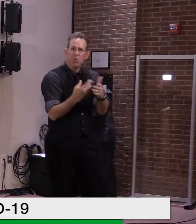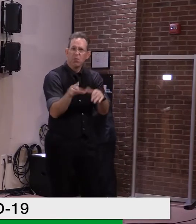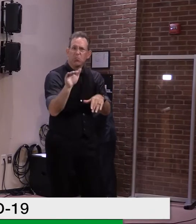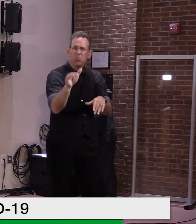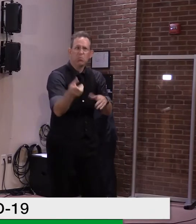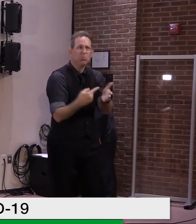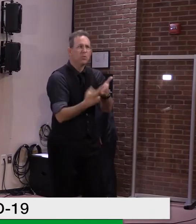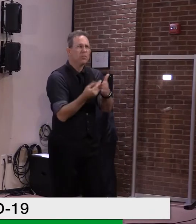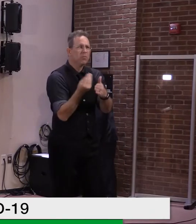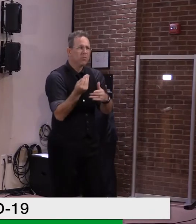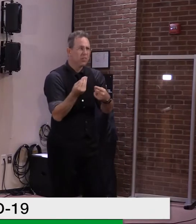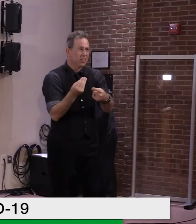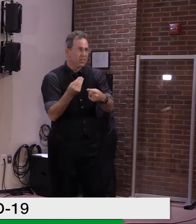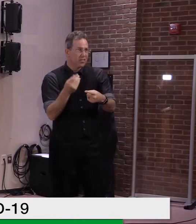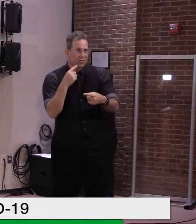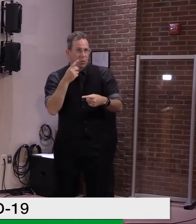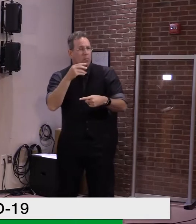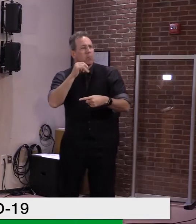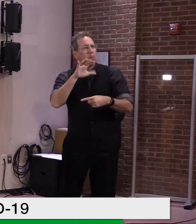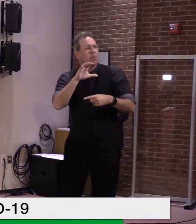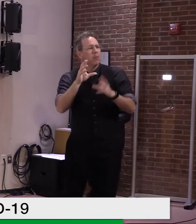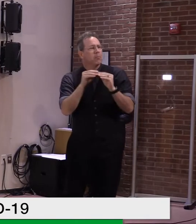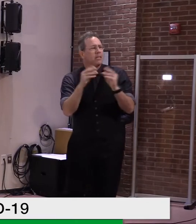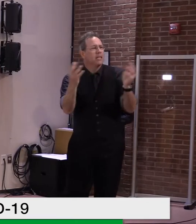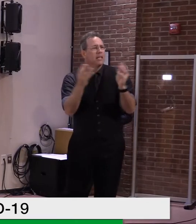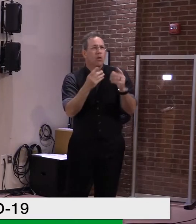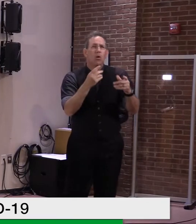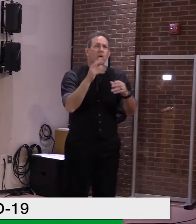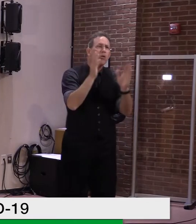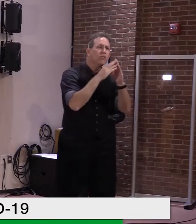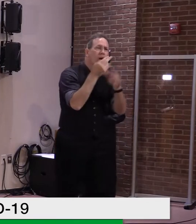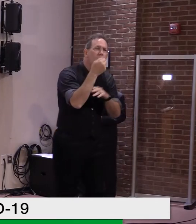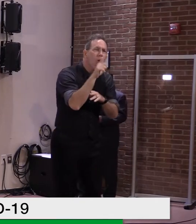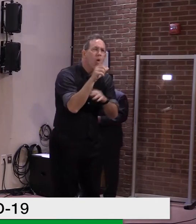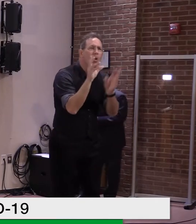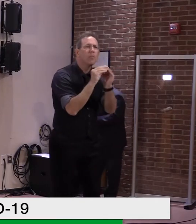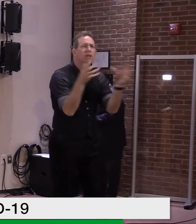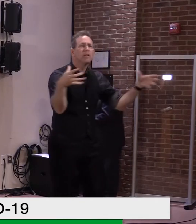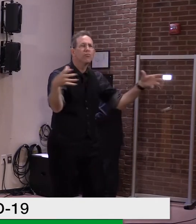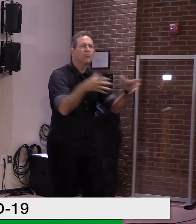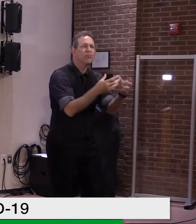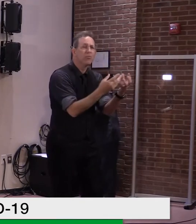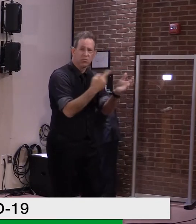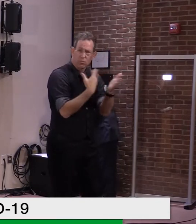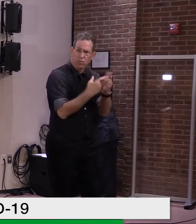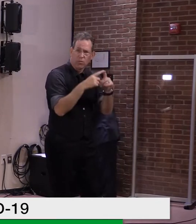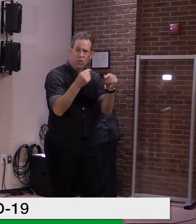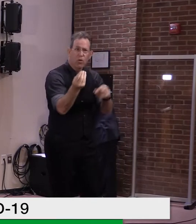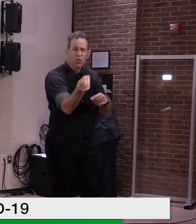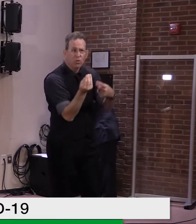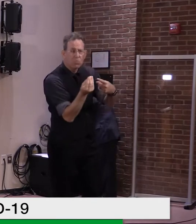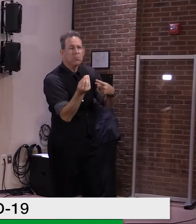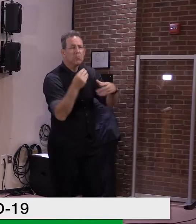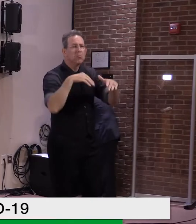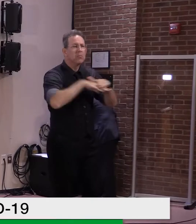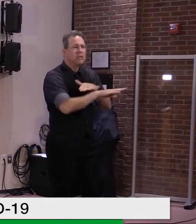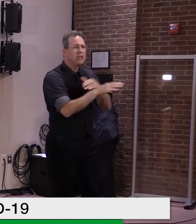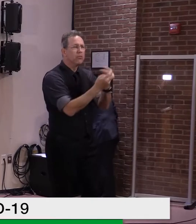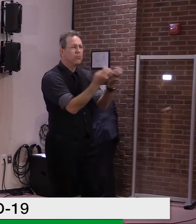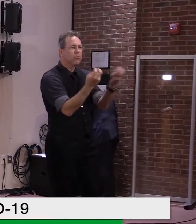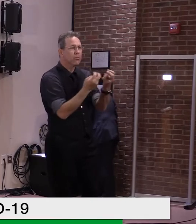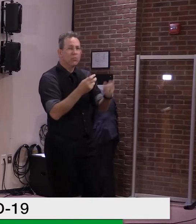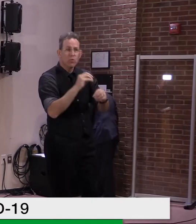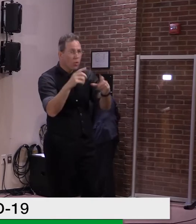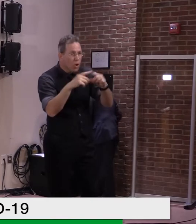or going into town halls? And can somebody be legally blocked from a public government